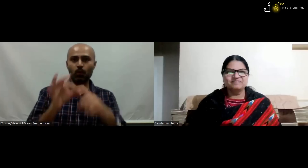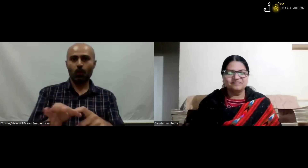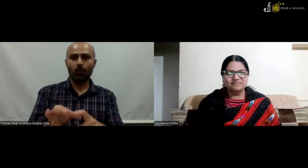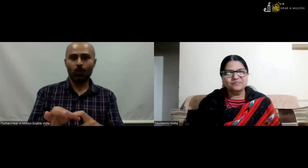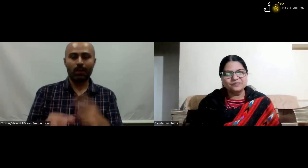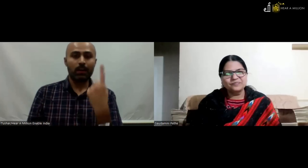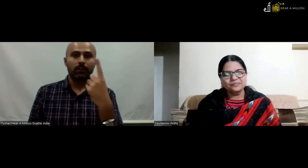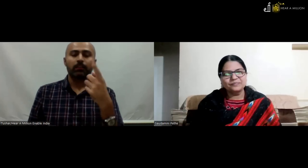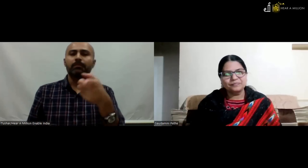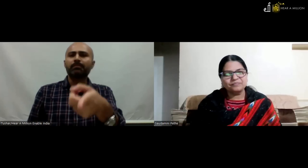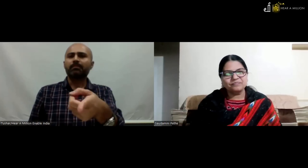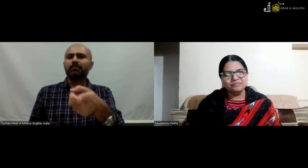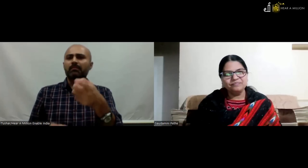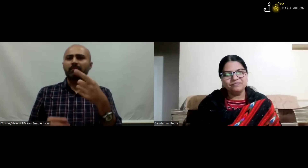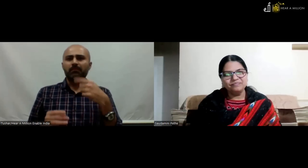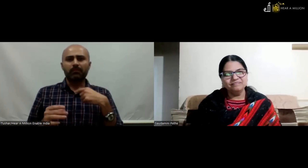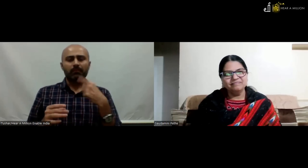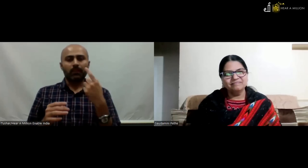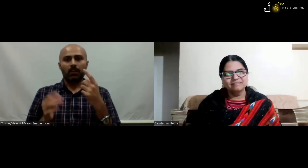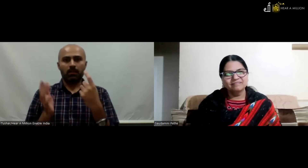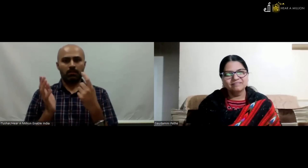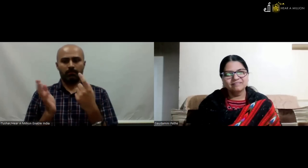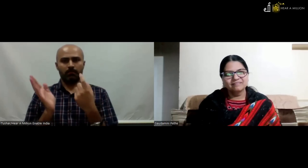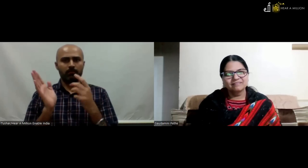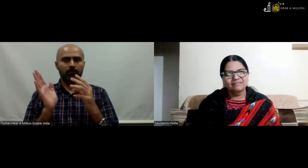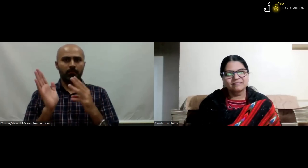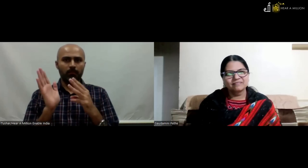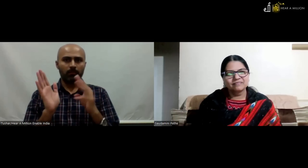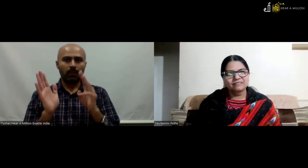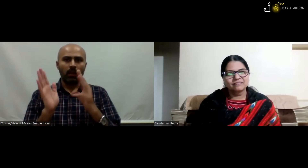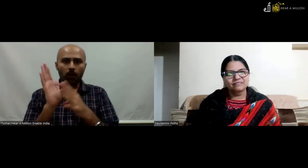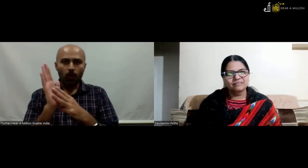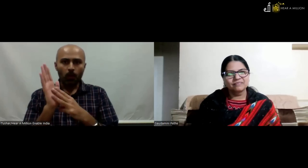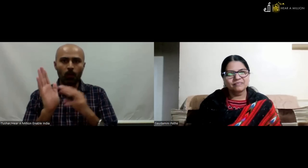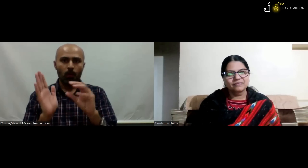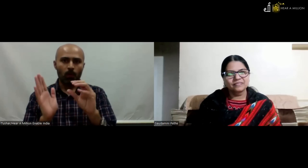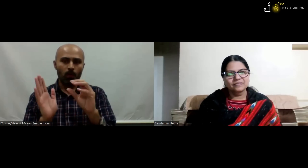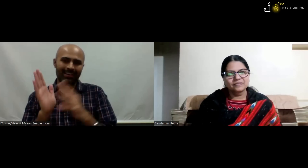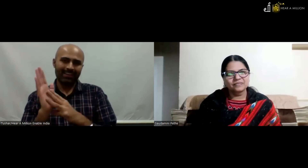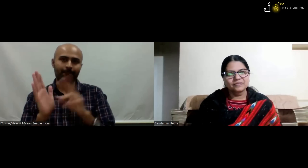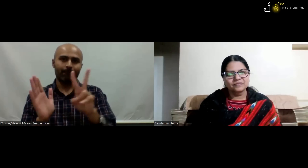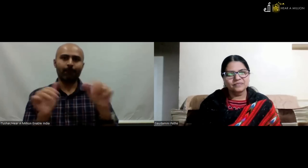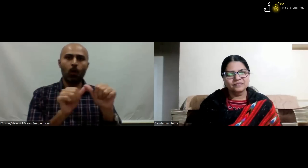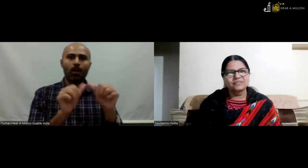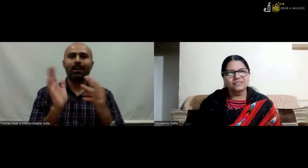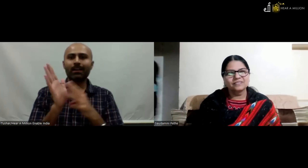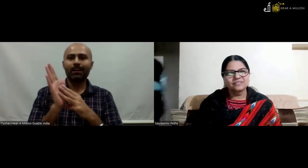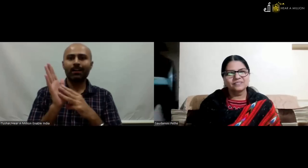connect with. Yes, I agree with you. So I would like to ask you,